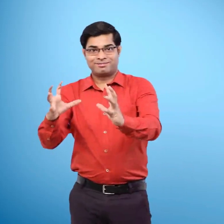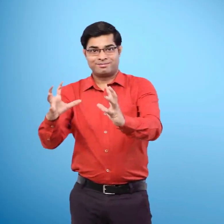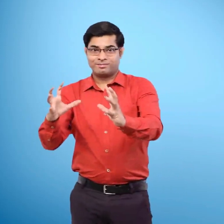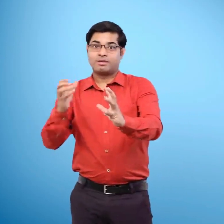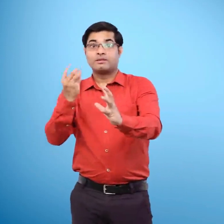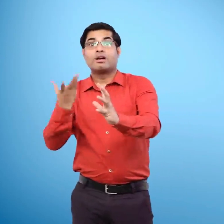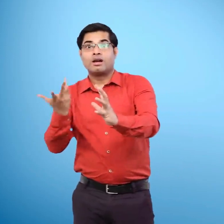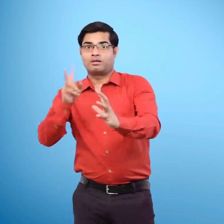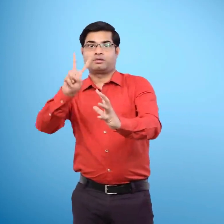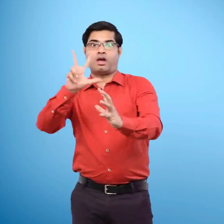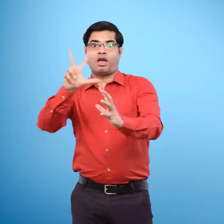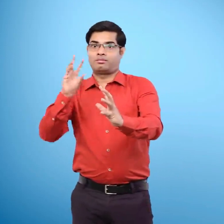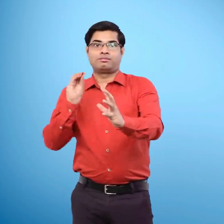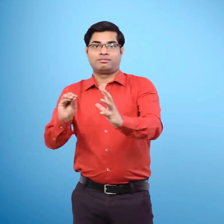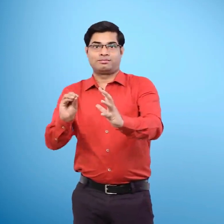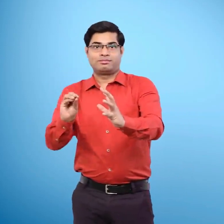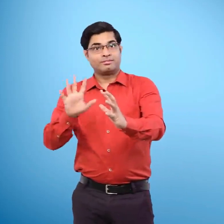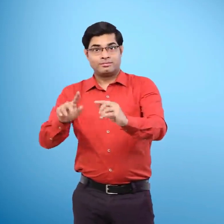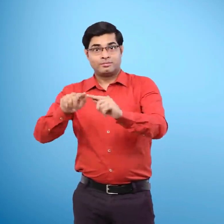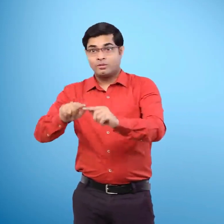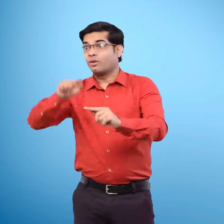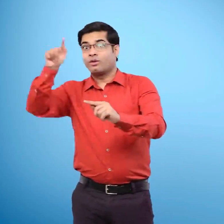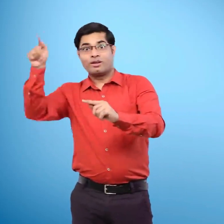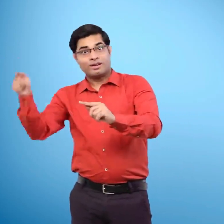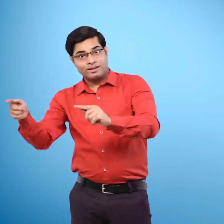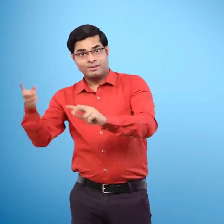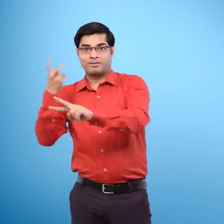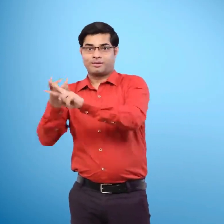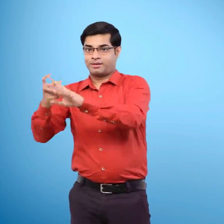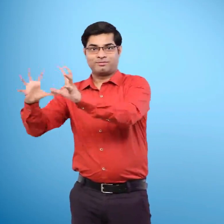Stone 2 28. Stone 3